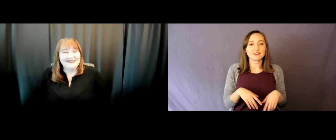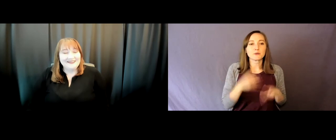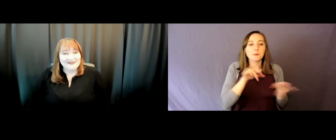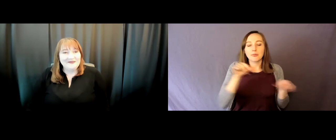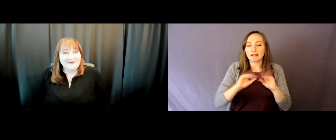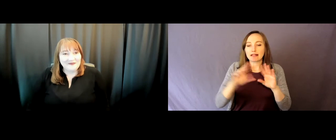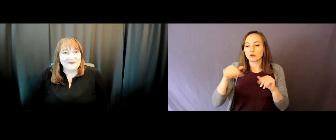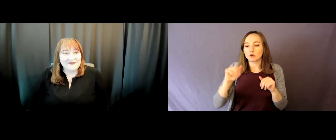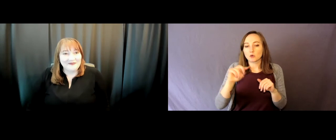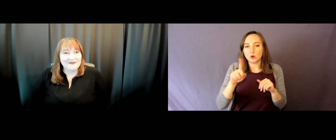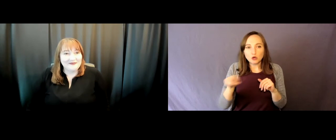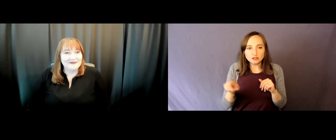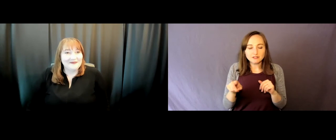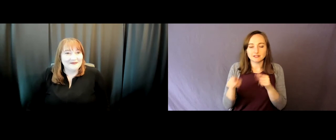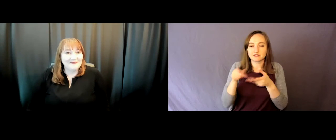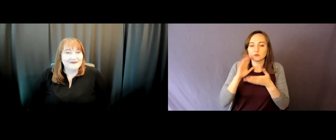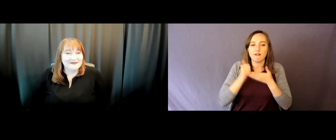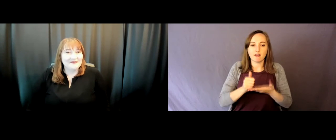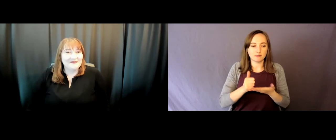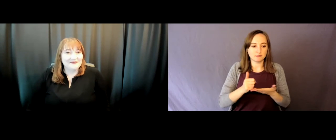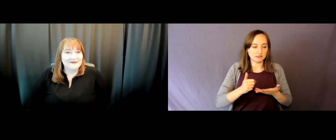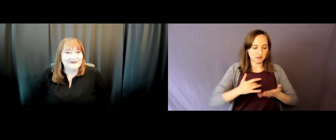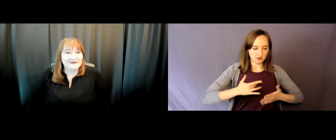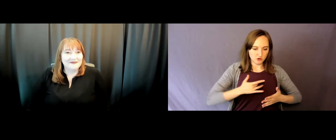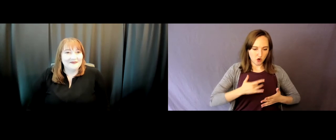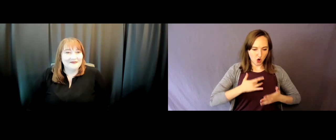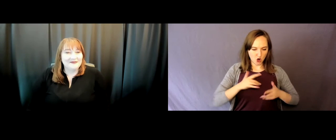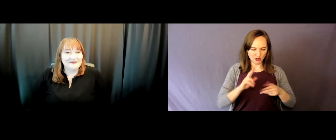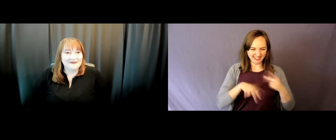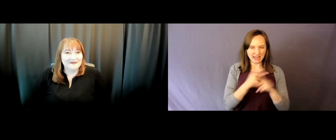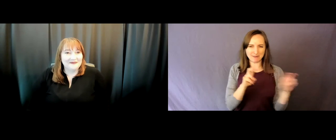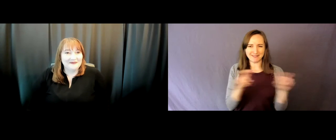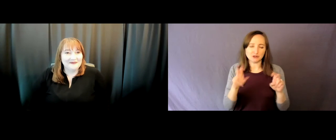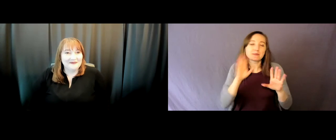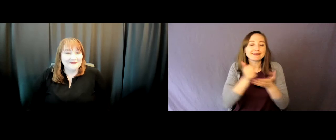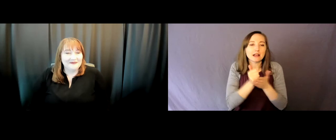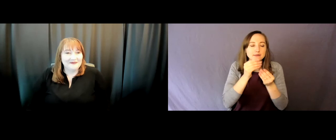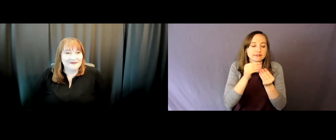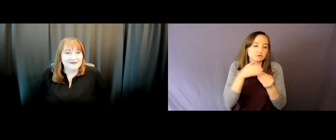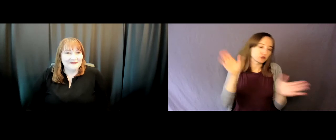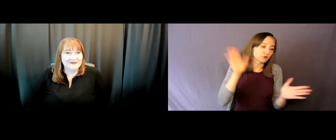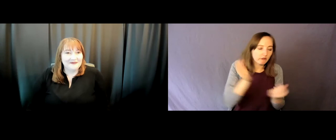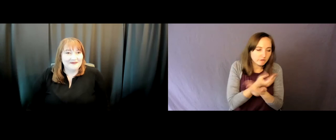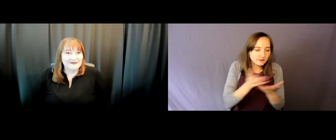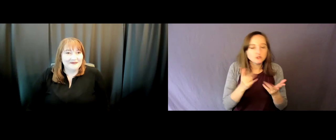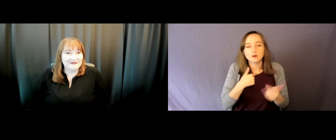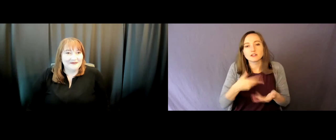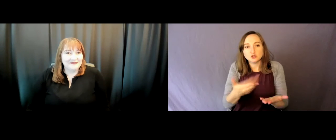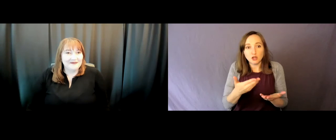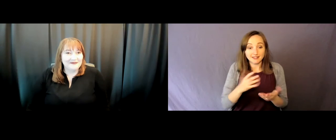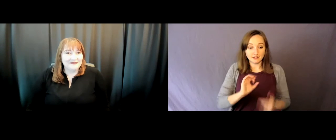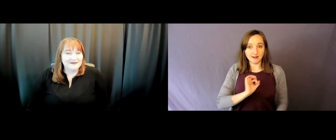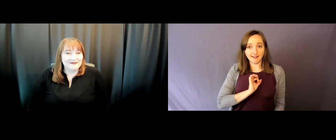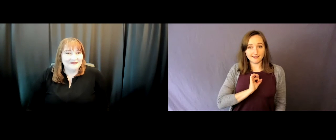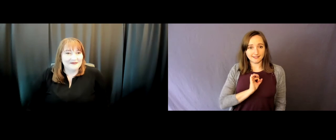clear quartz, that helps heart-centered issues. I mean, of course, it helps everything. And so I always suggest people wear a